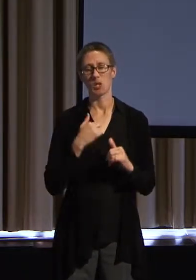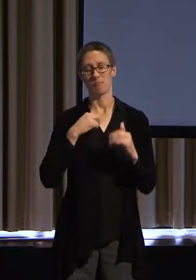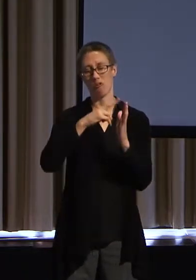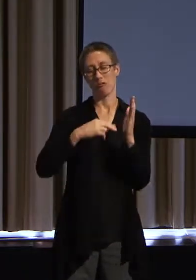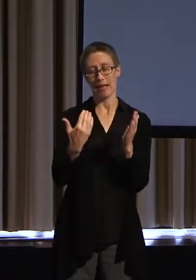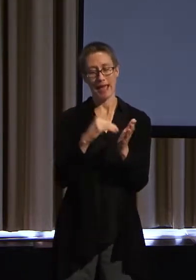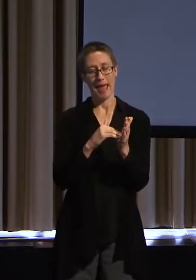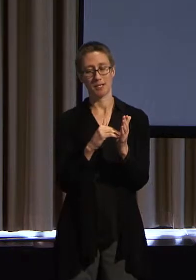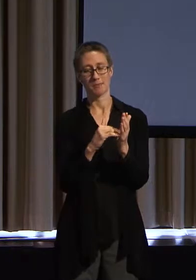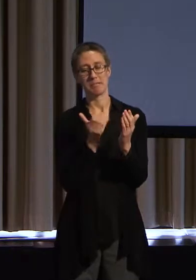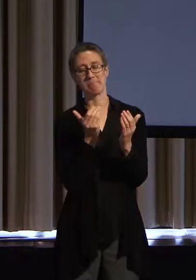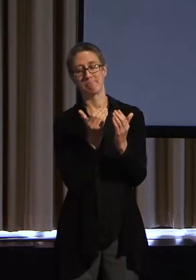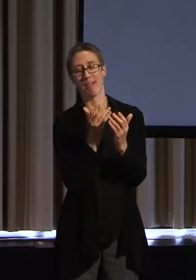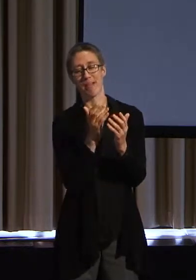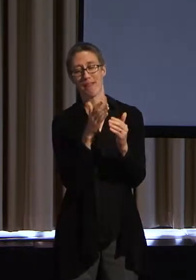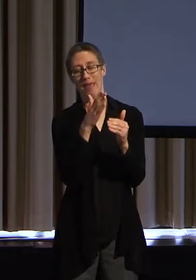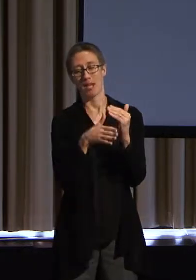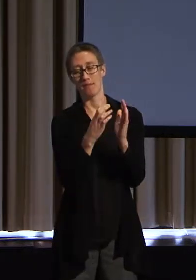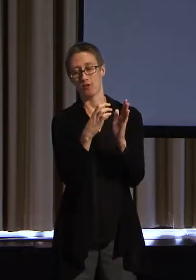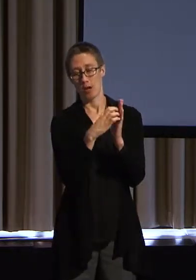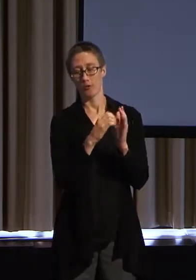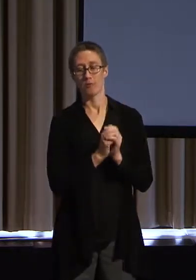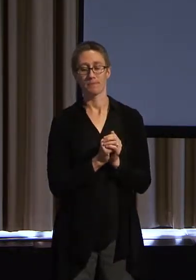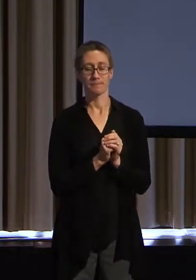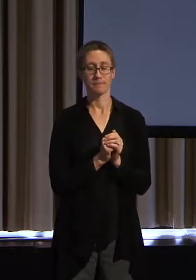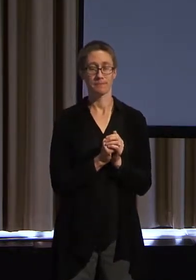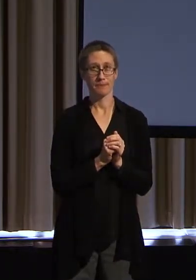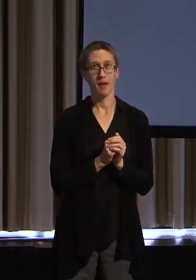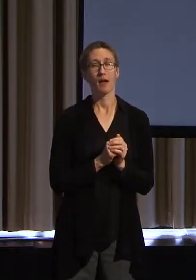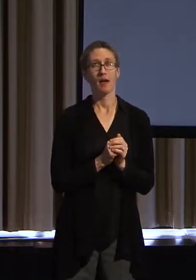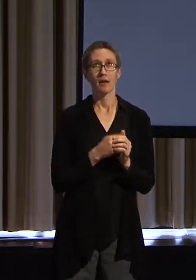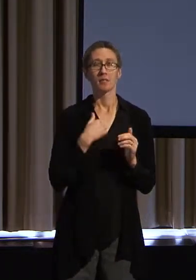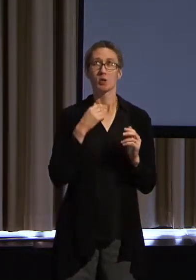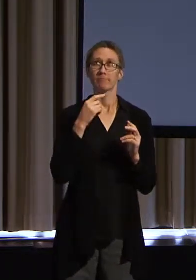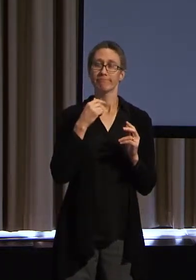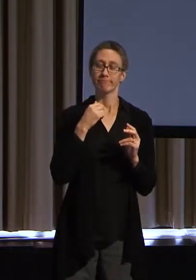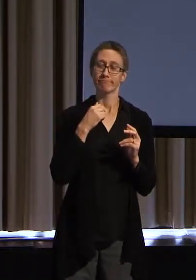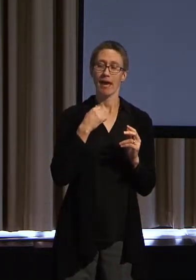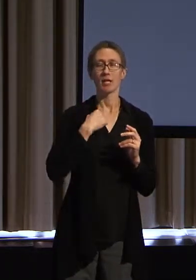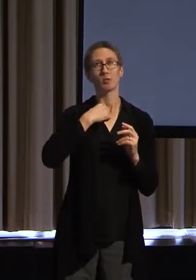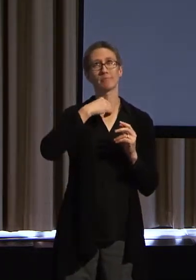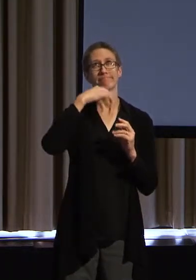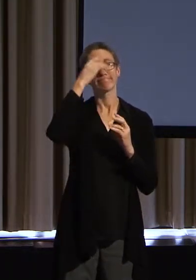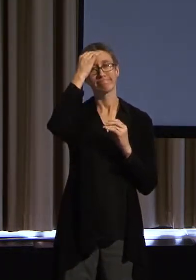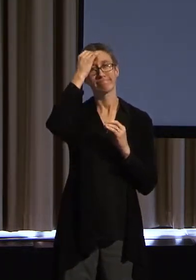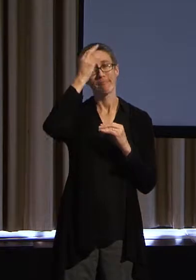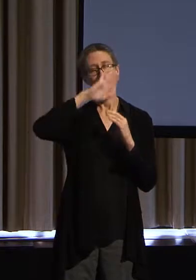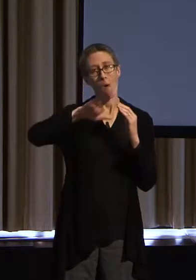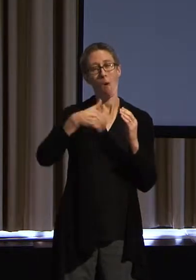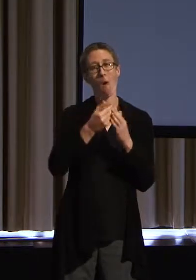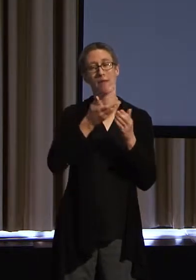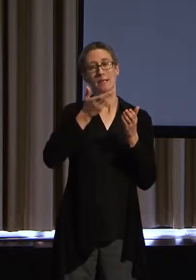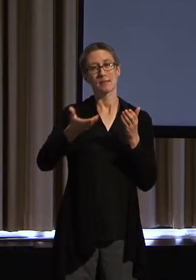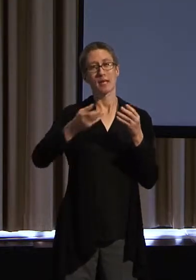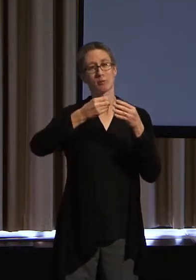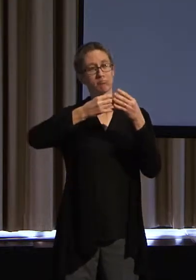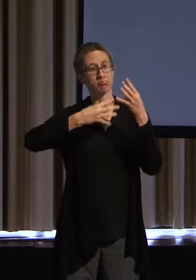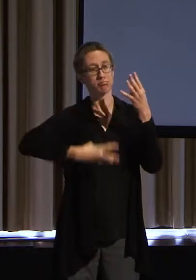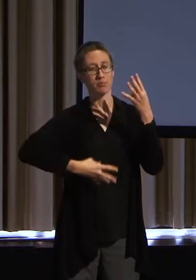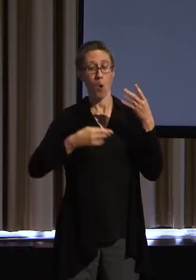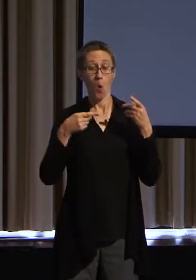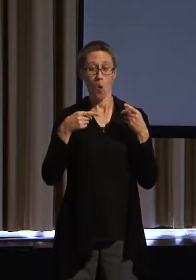I had time to think about all of this as I sat witnessing the full eclipse of Grandmother Moon. There's something so comforting about sitting here on